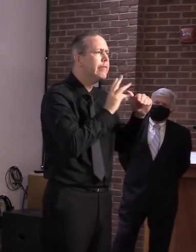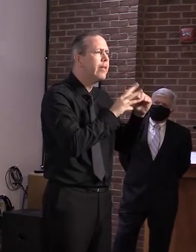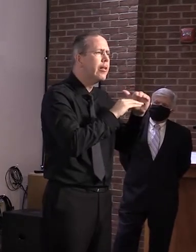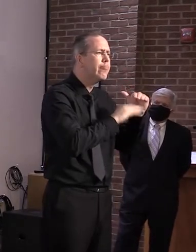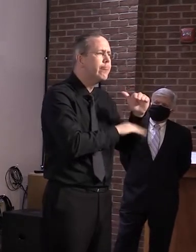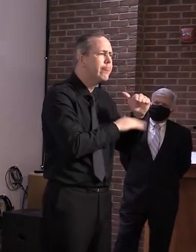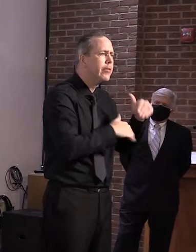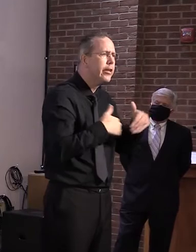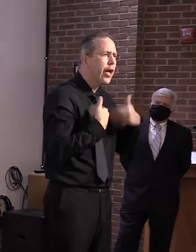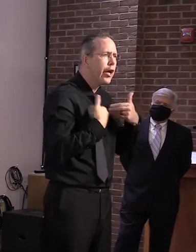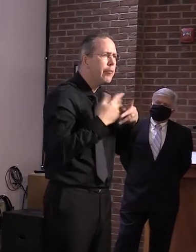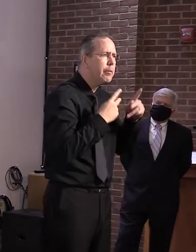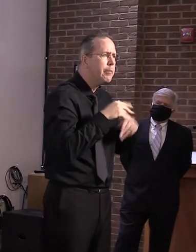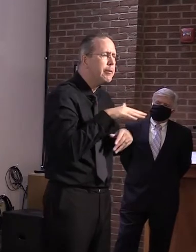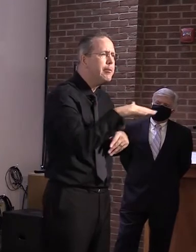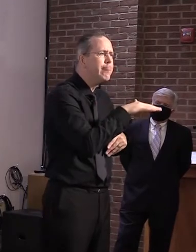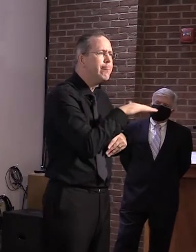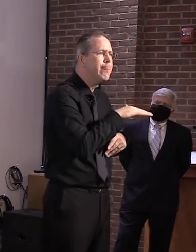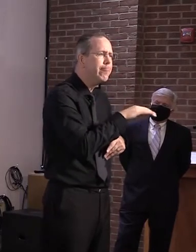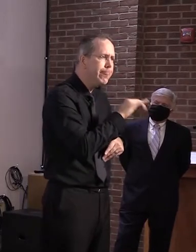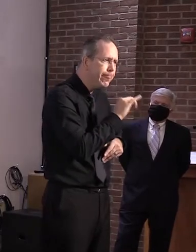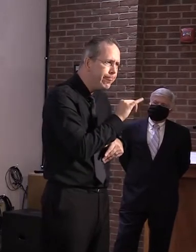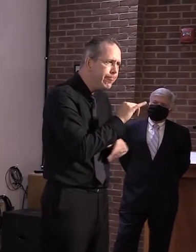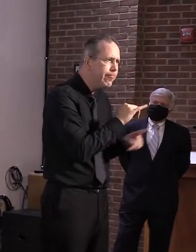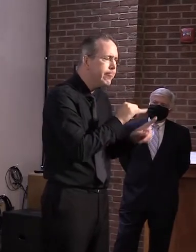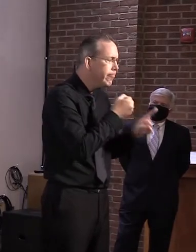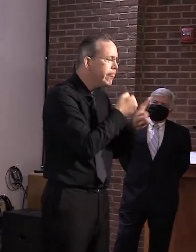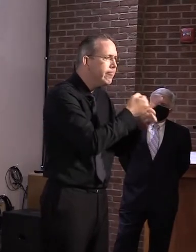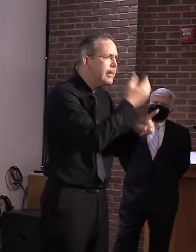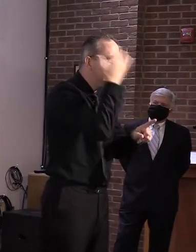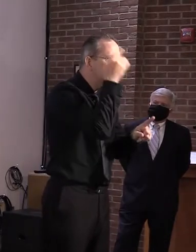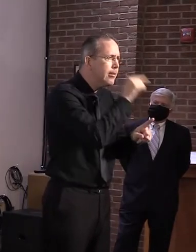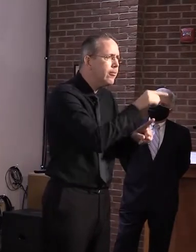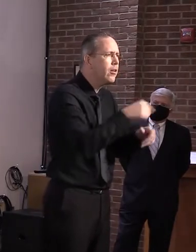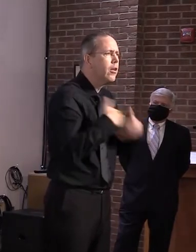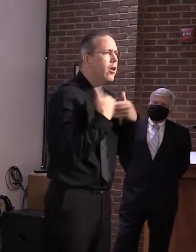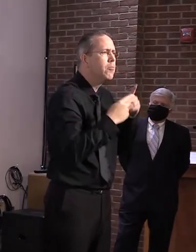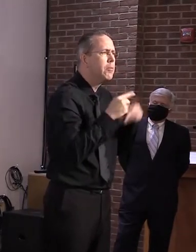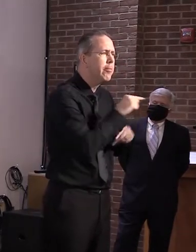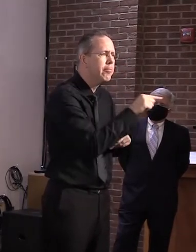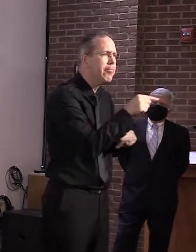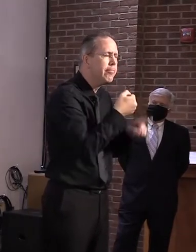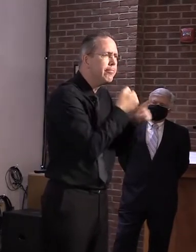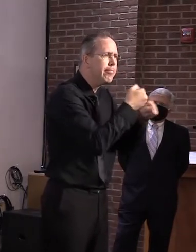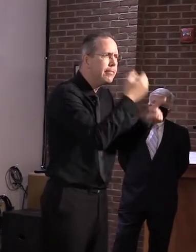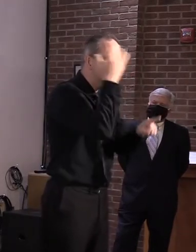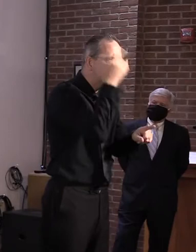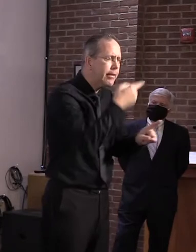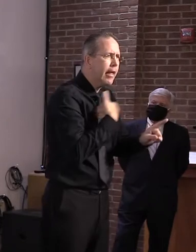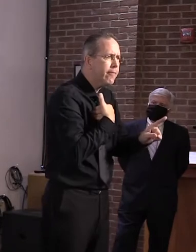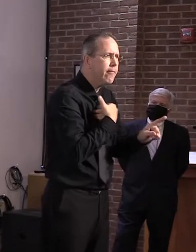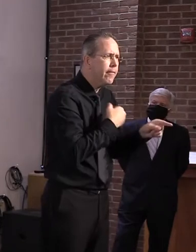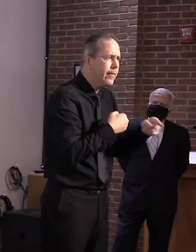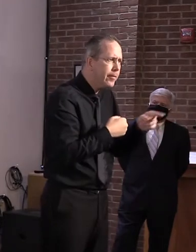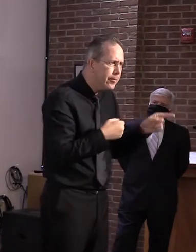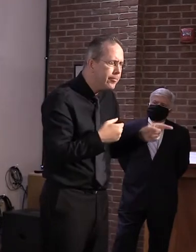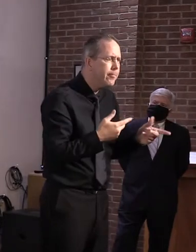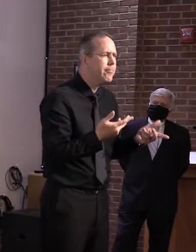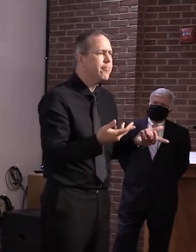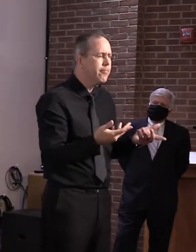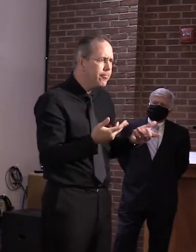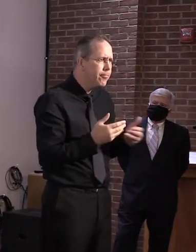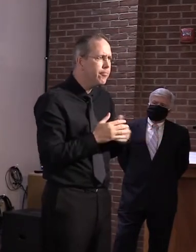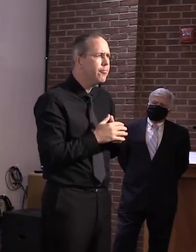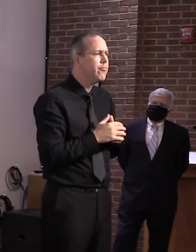I don't want people to come away with a feeling that a lower age makes